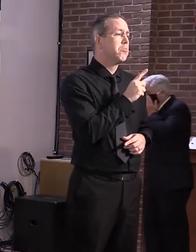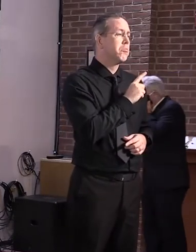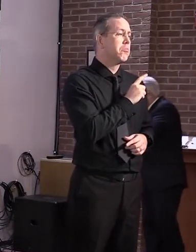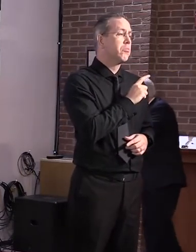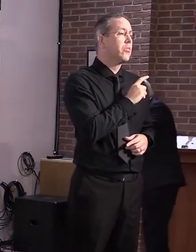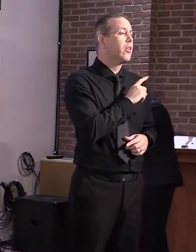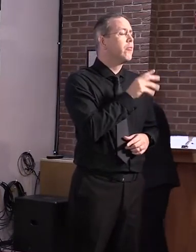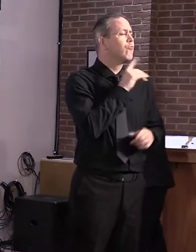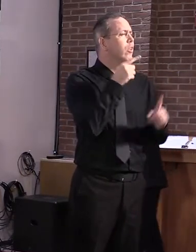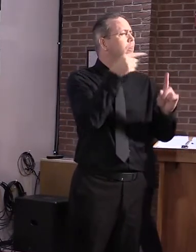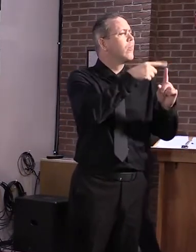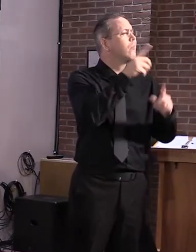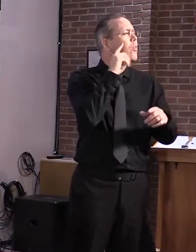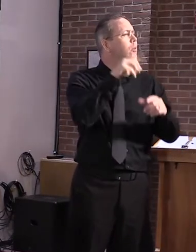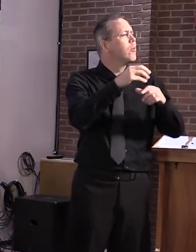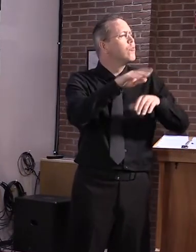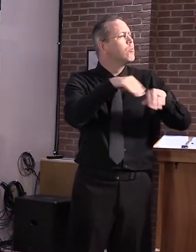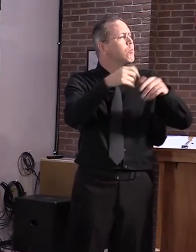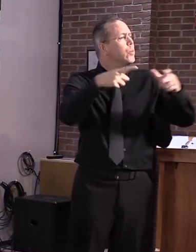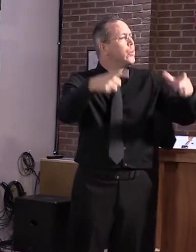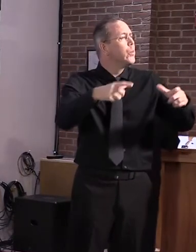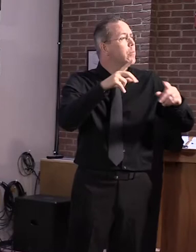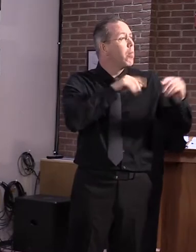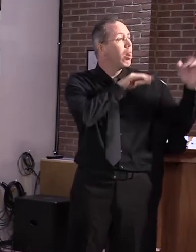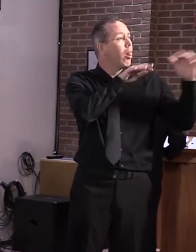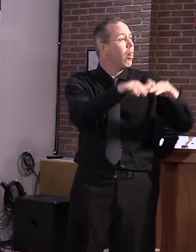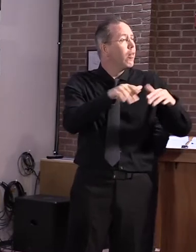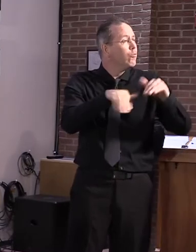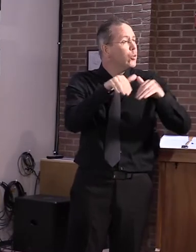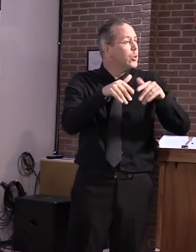type occurred, given our educational posture